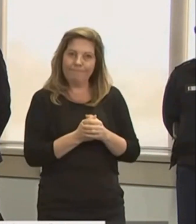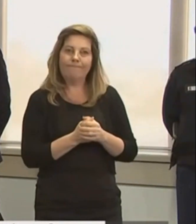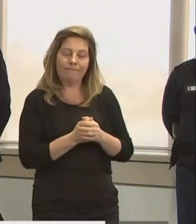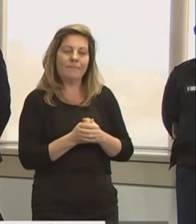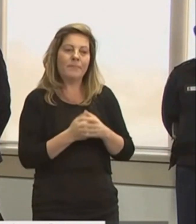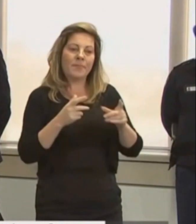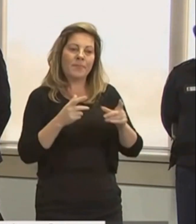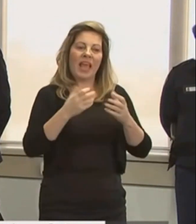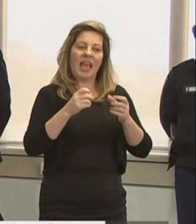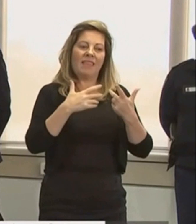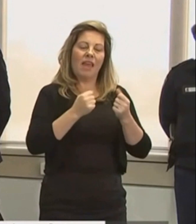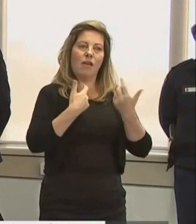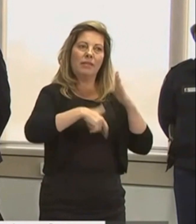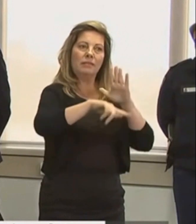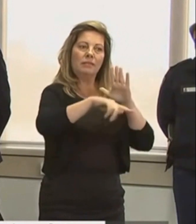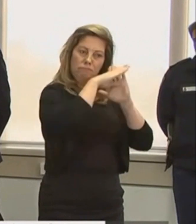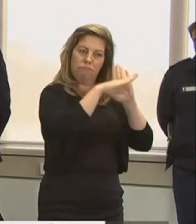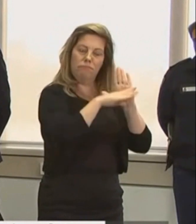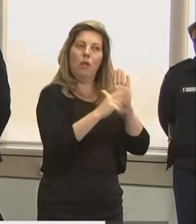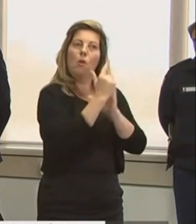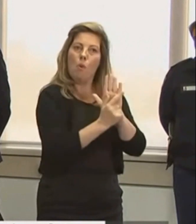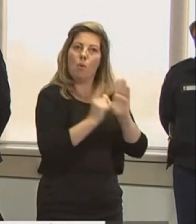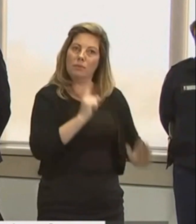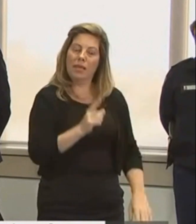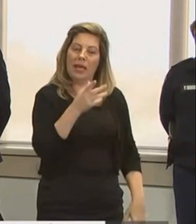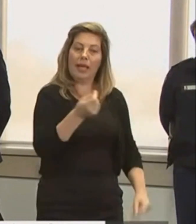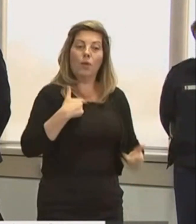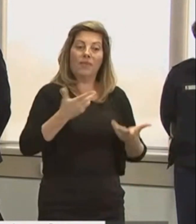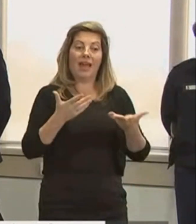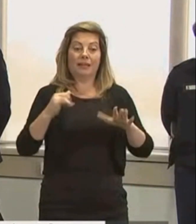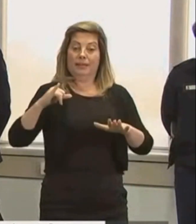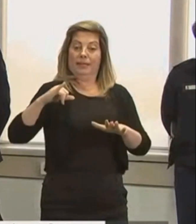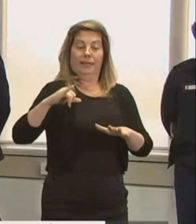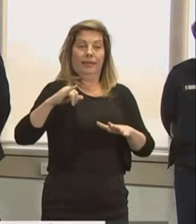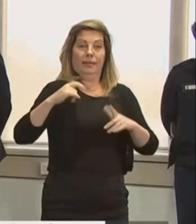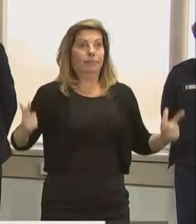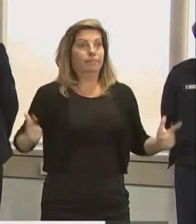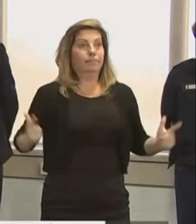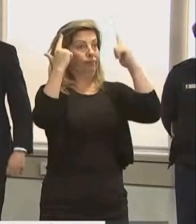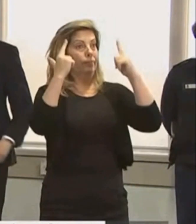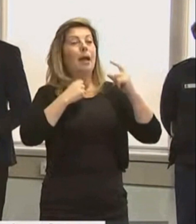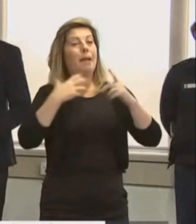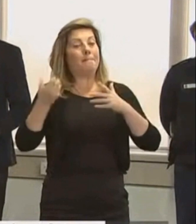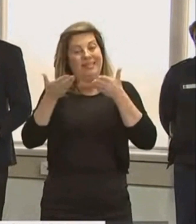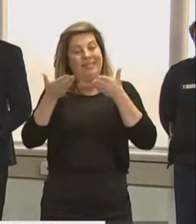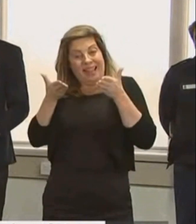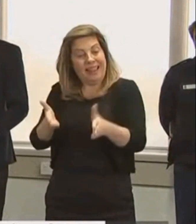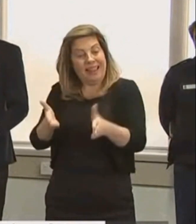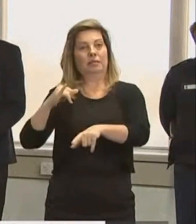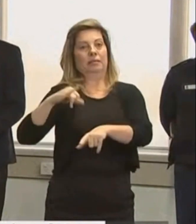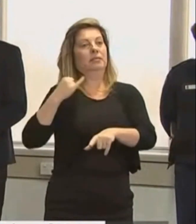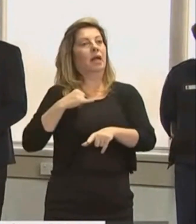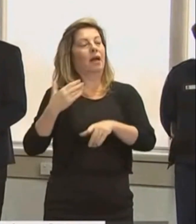people that there is an order in place that says that employers must allow an employee to work at the person's place of